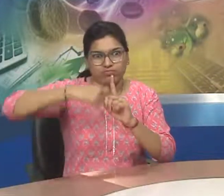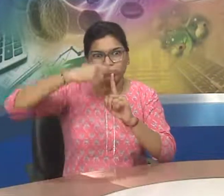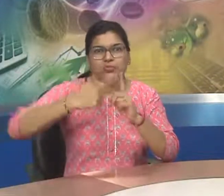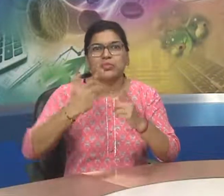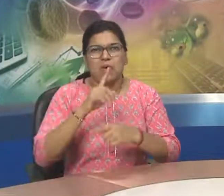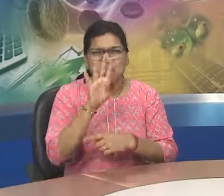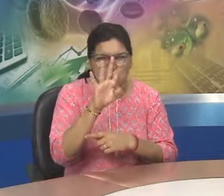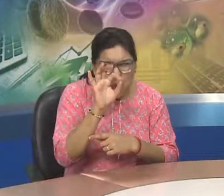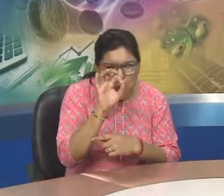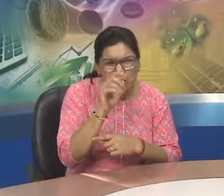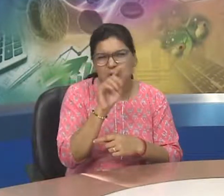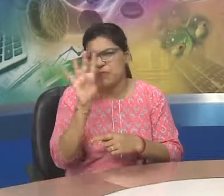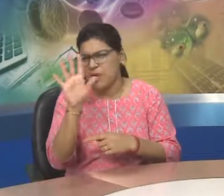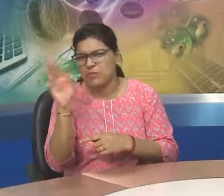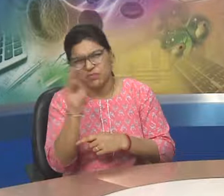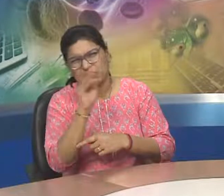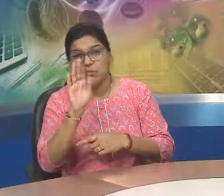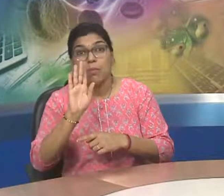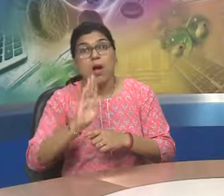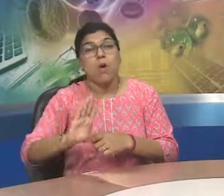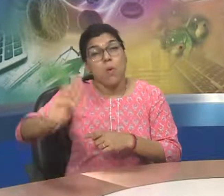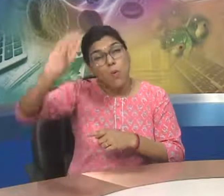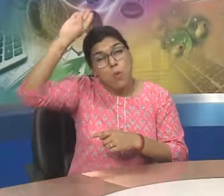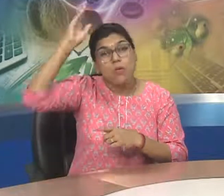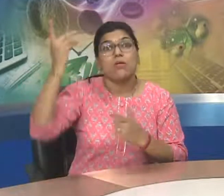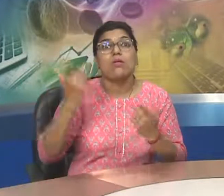16 degrees Celsius.